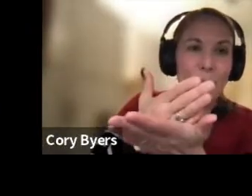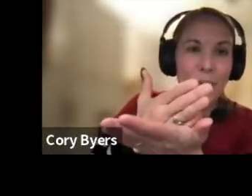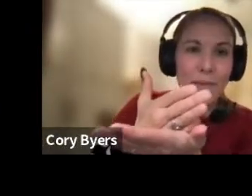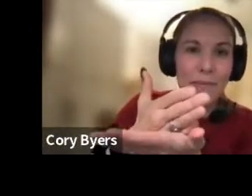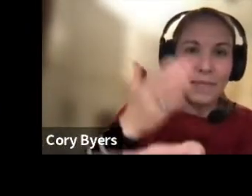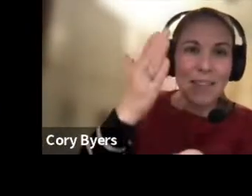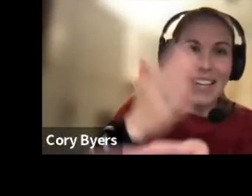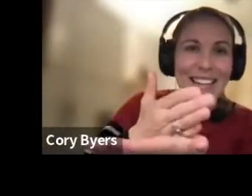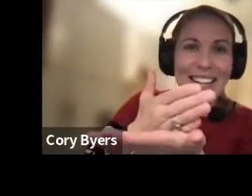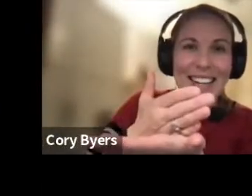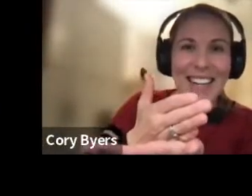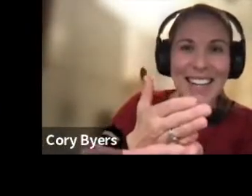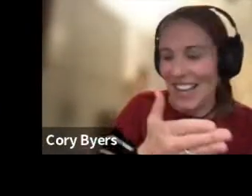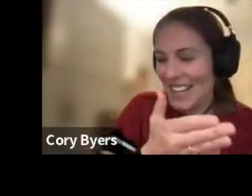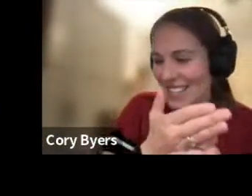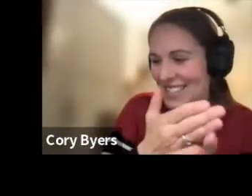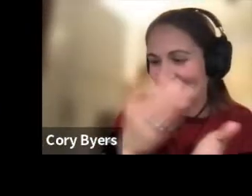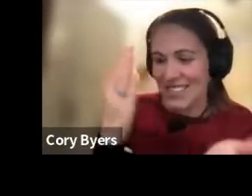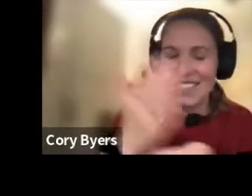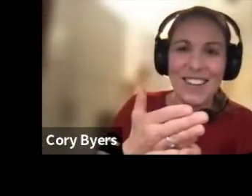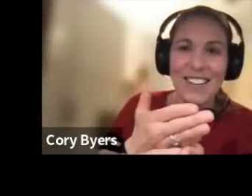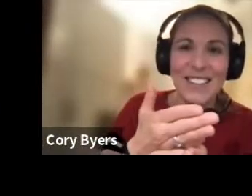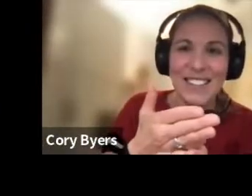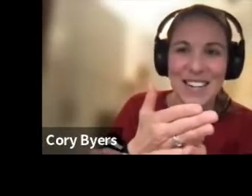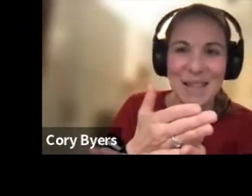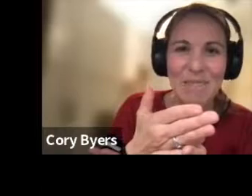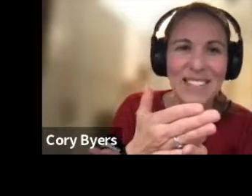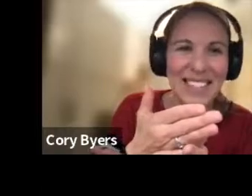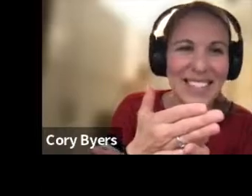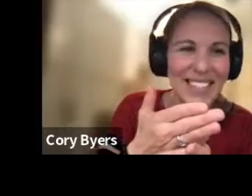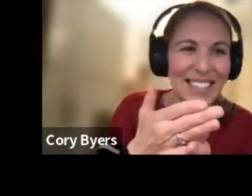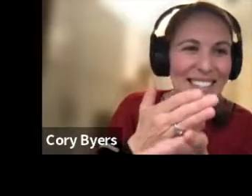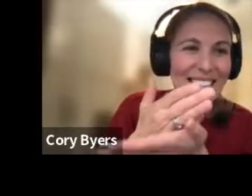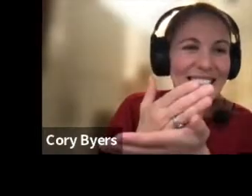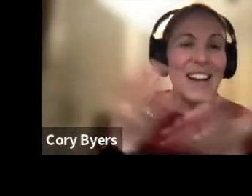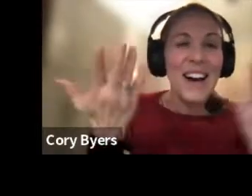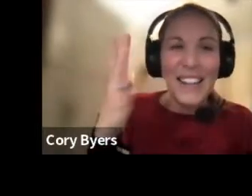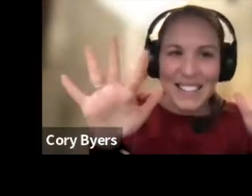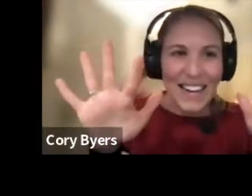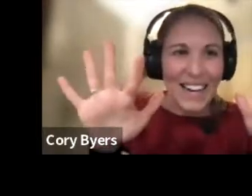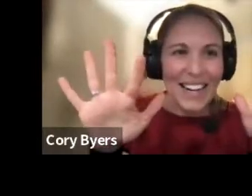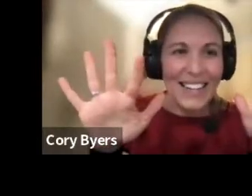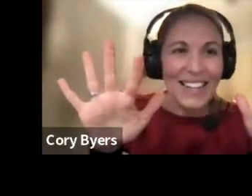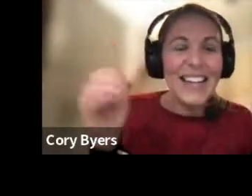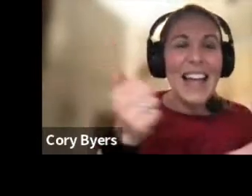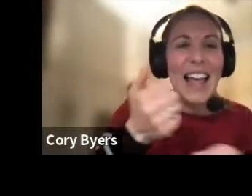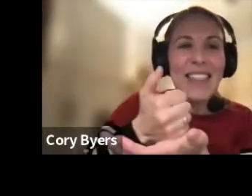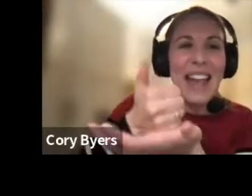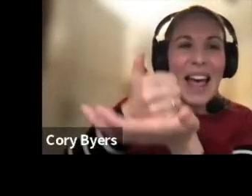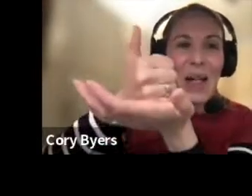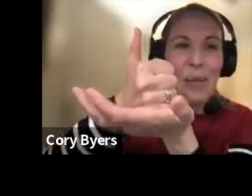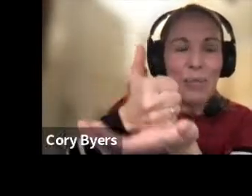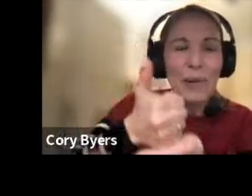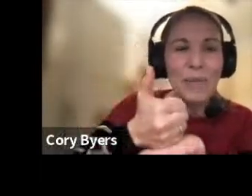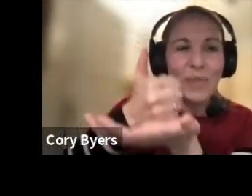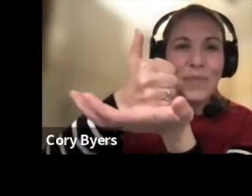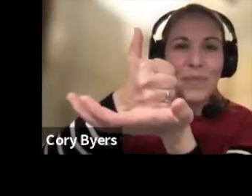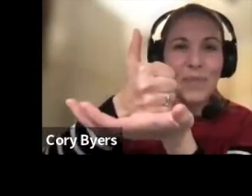Stop. Yes, Cristarano, stop. All done. And then